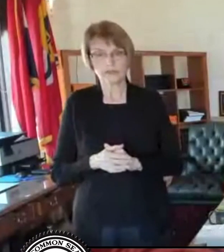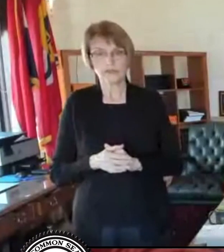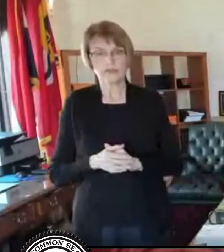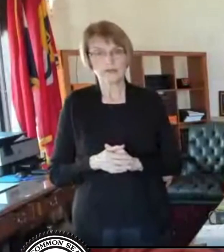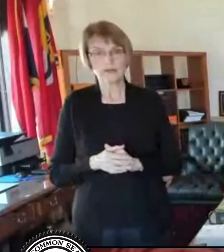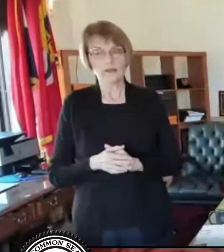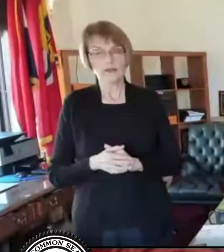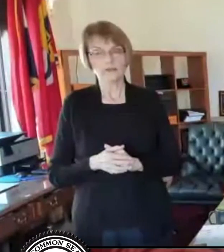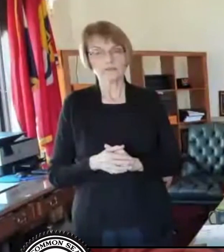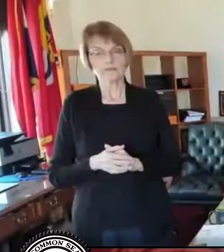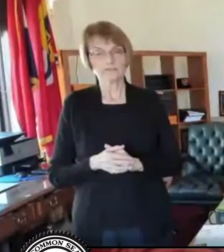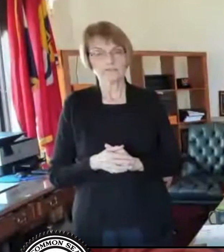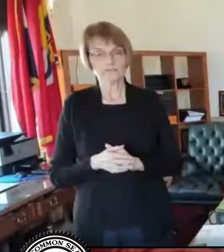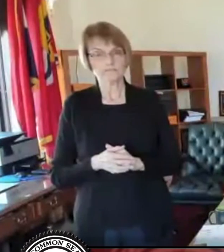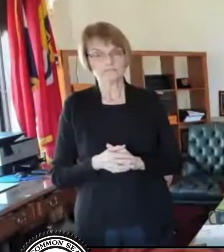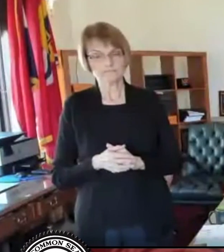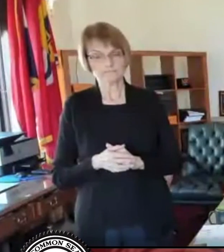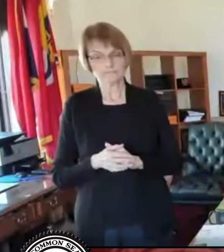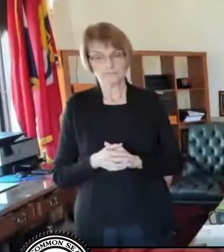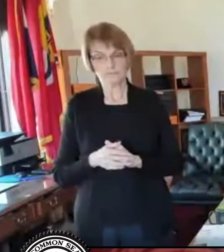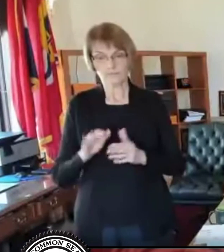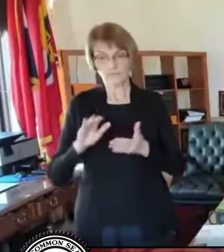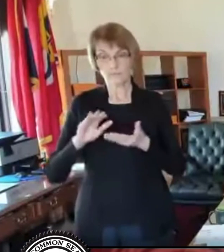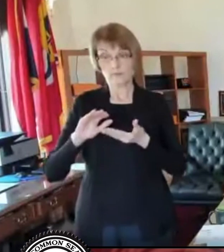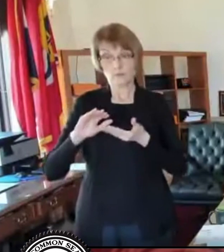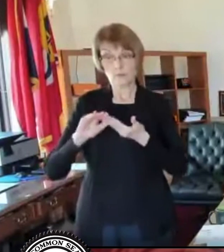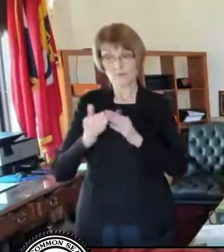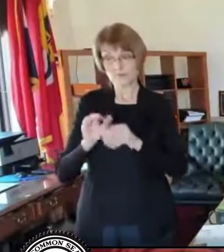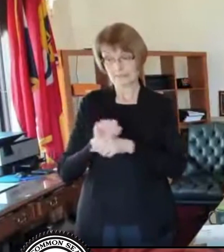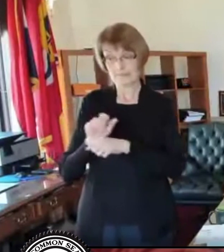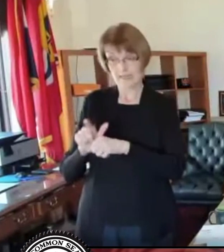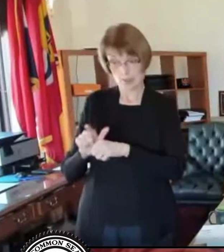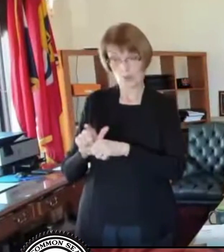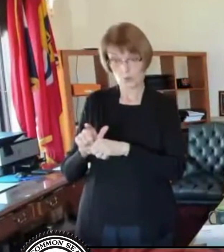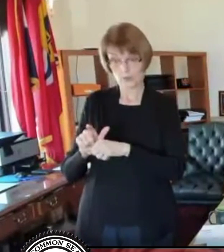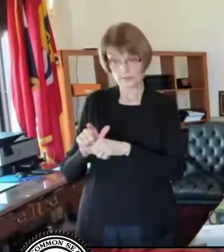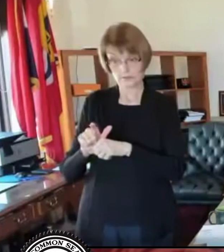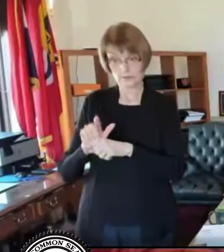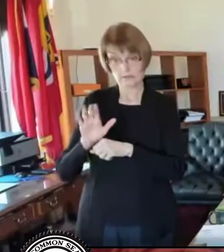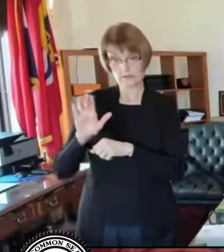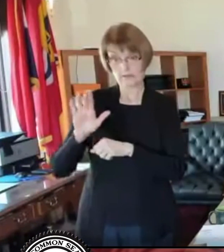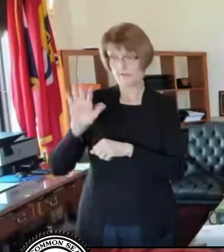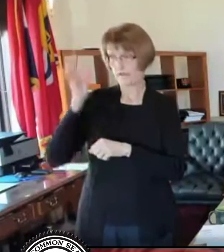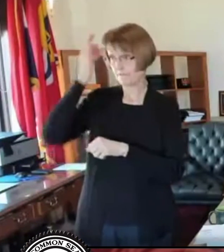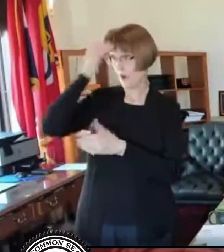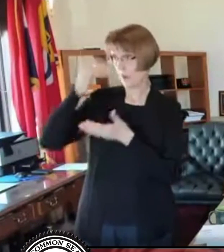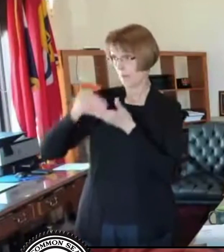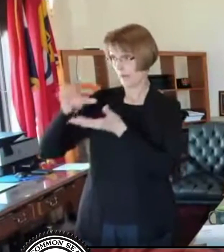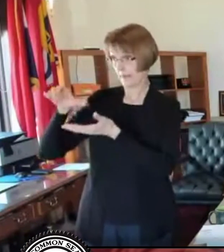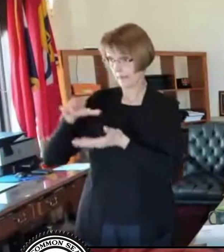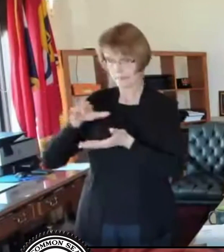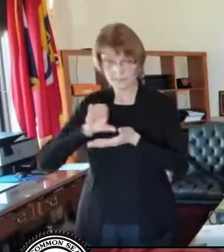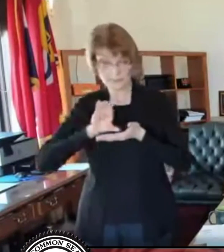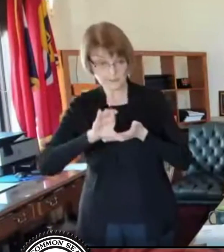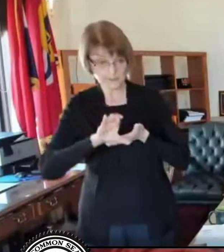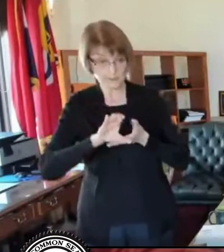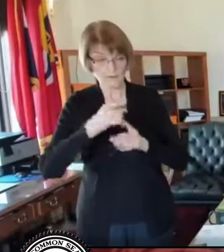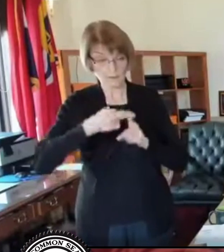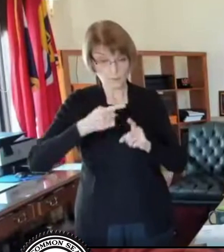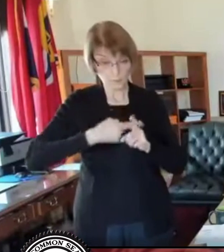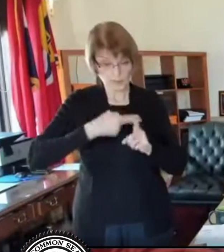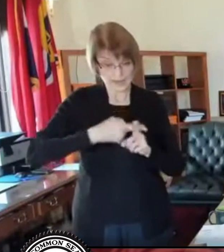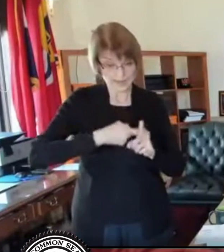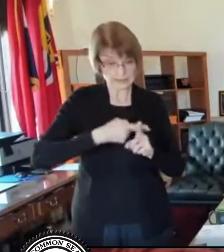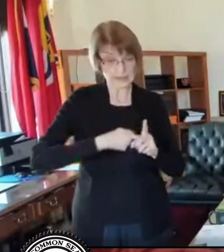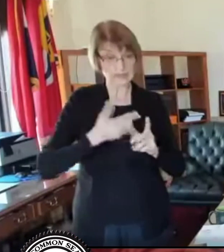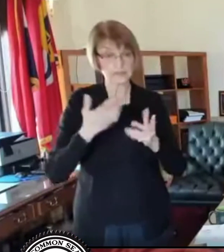more federal assistance available for rent, does that apply for landlords in this next round? That is